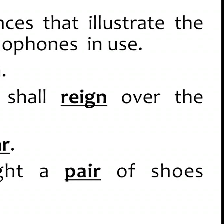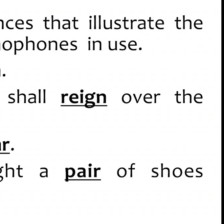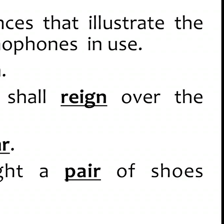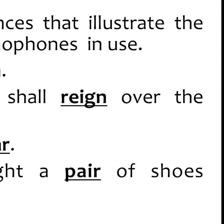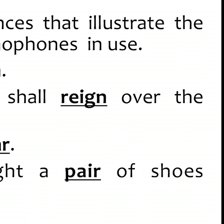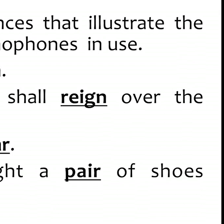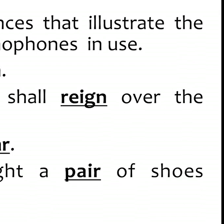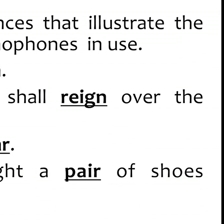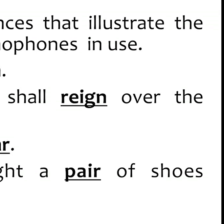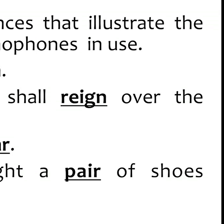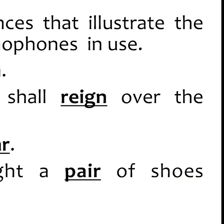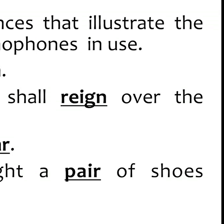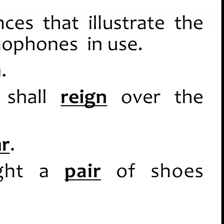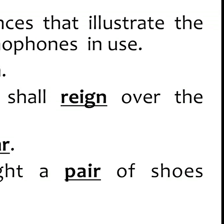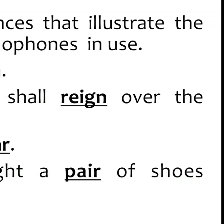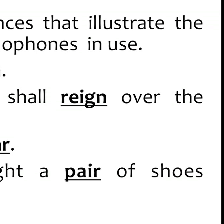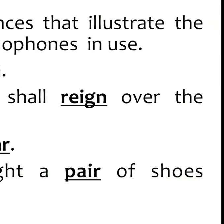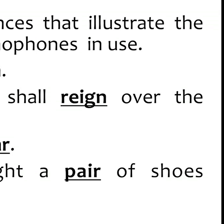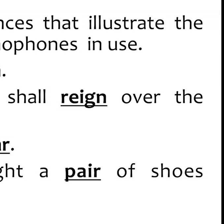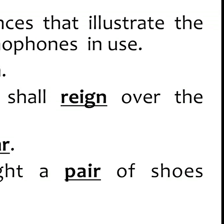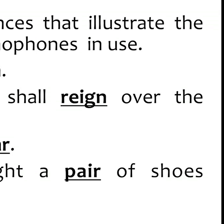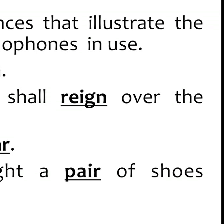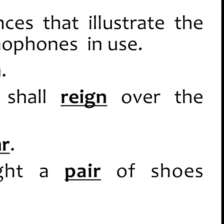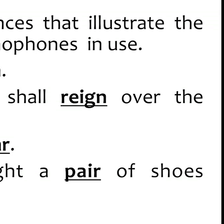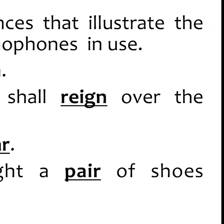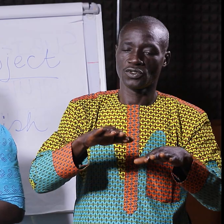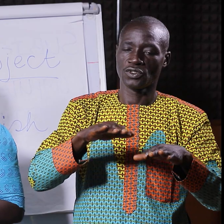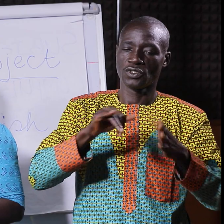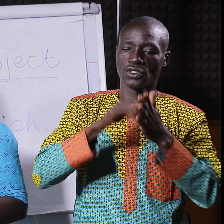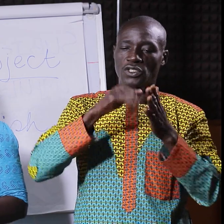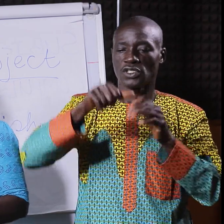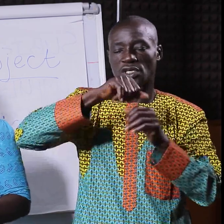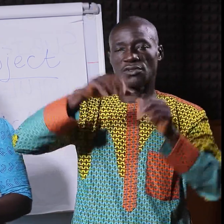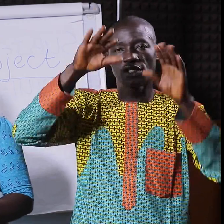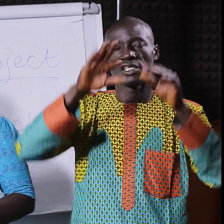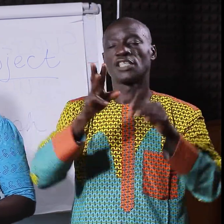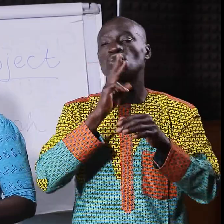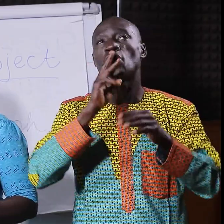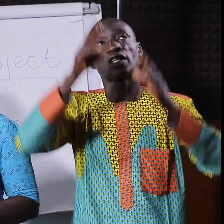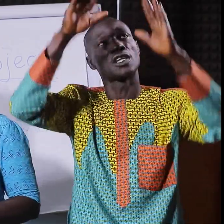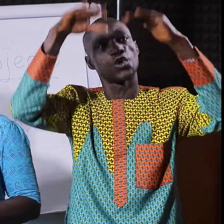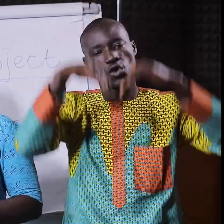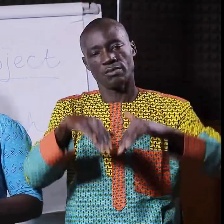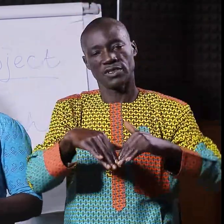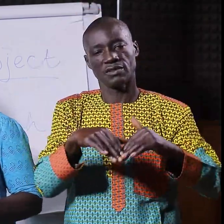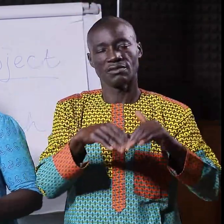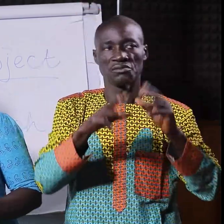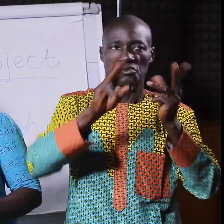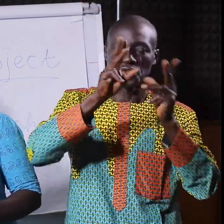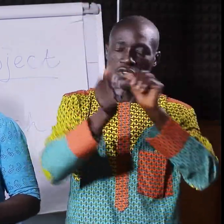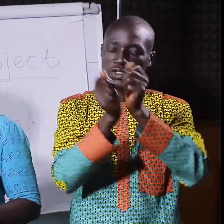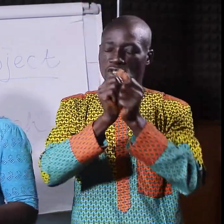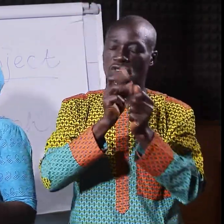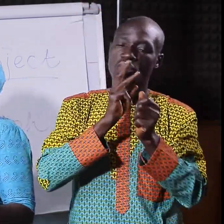it is about to rain. It is about to rain. That's talking about the rainy seasons, the weather, water that